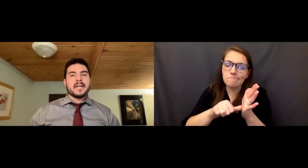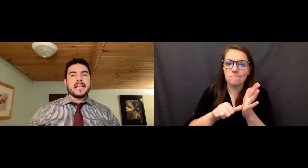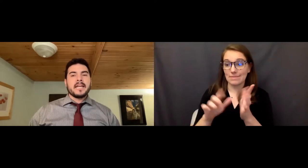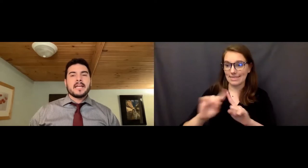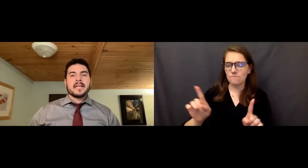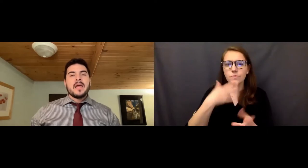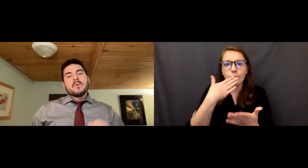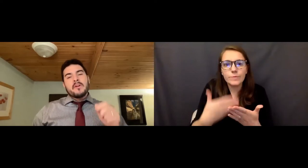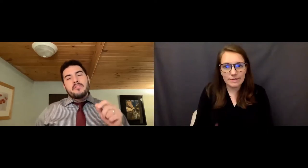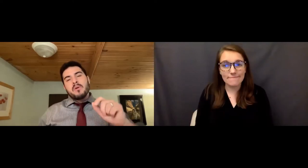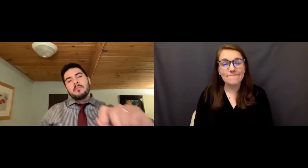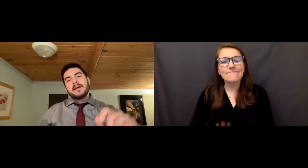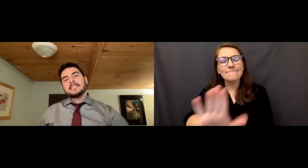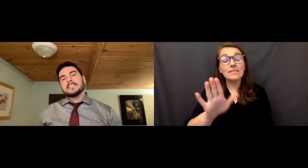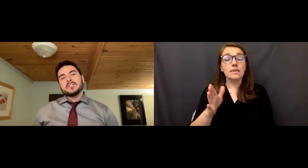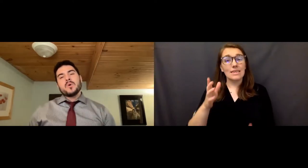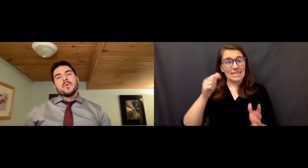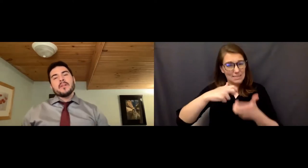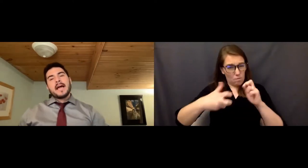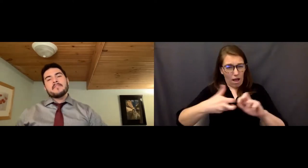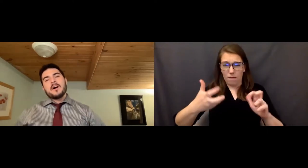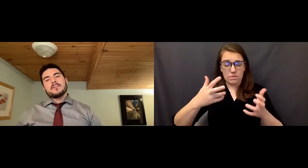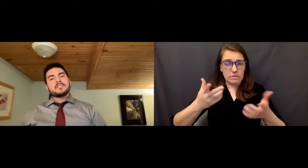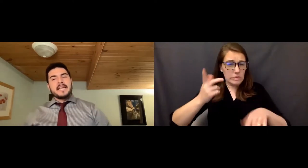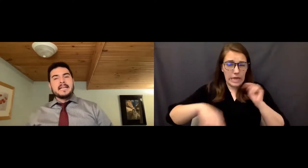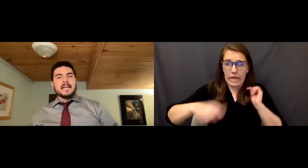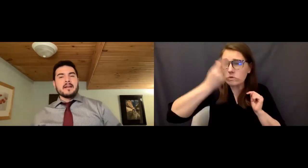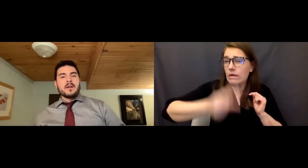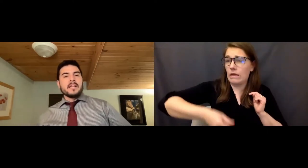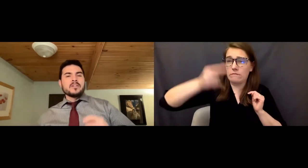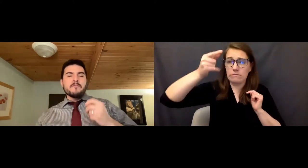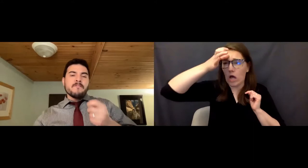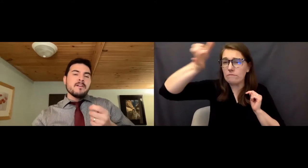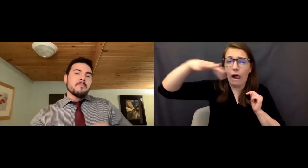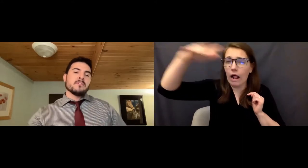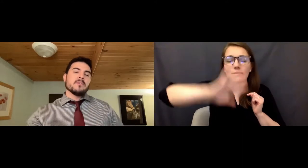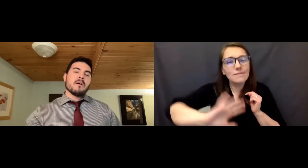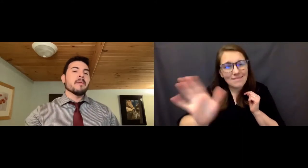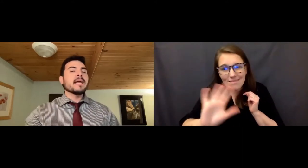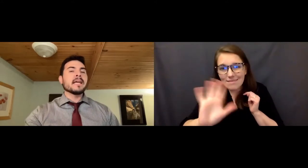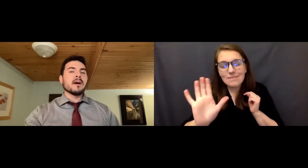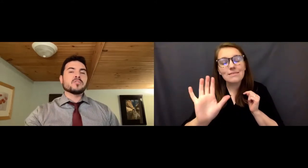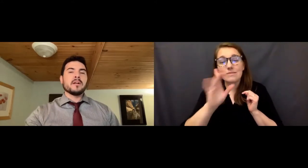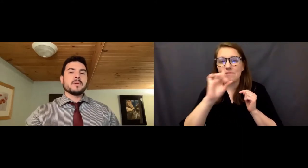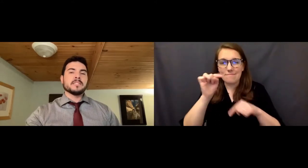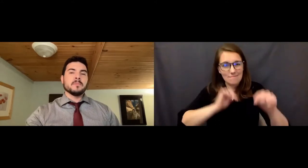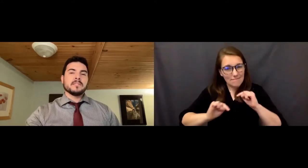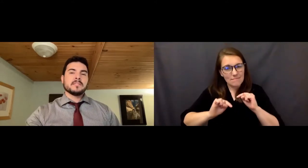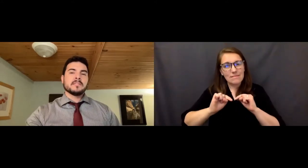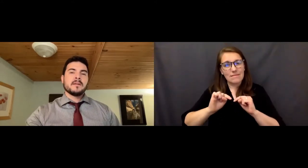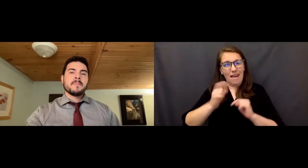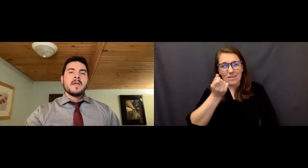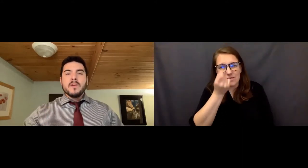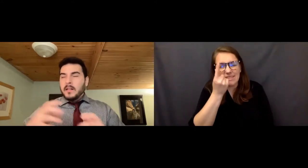practical training. Rather, the problem has to do with a lack of understanding related to fundamental dogmatic and doctrinal